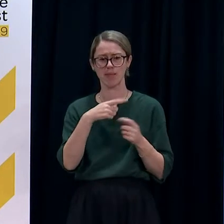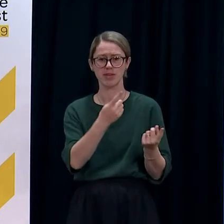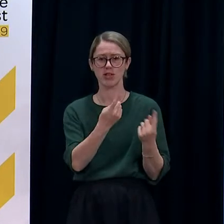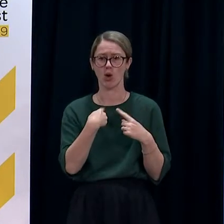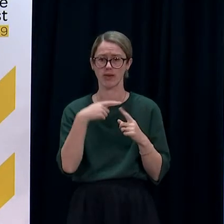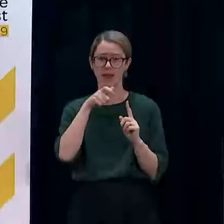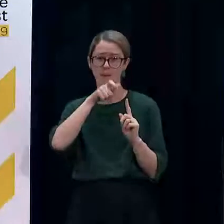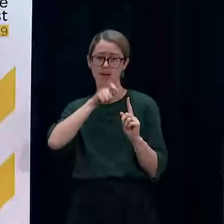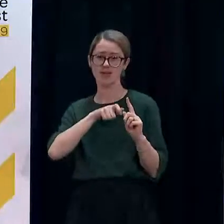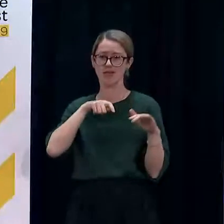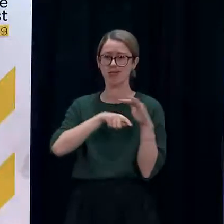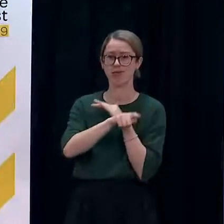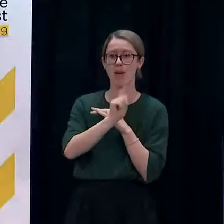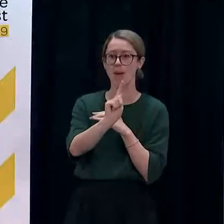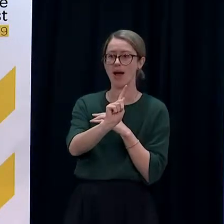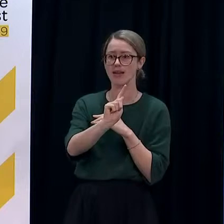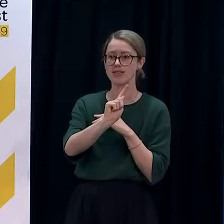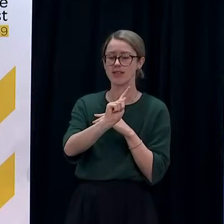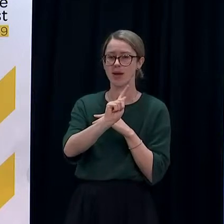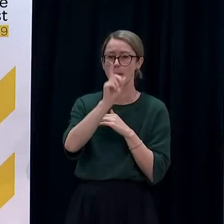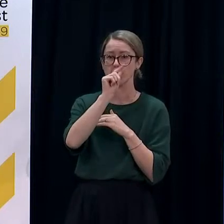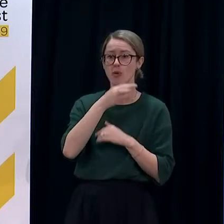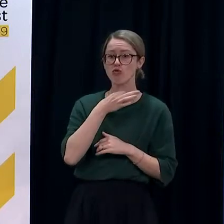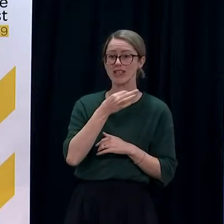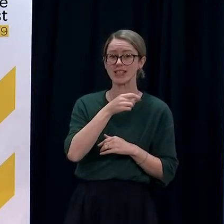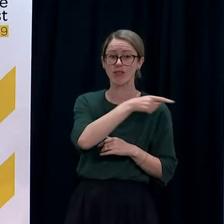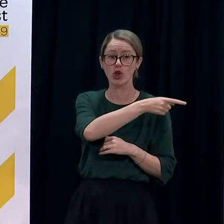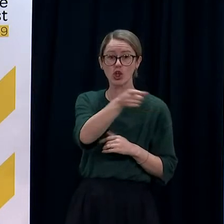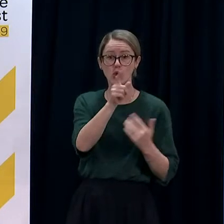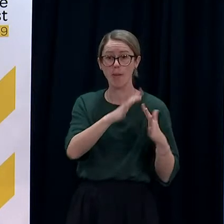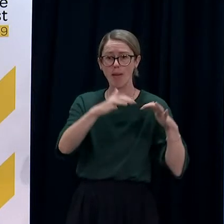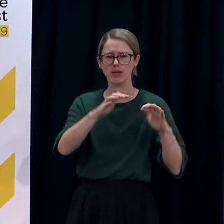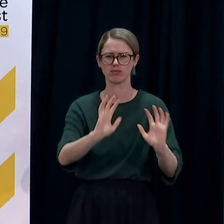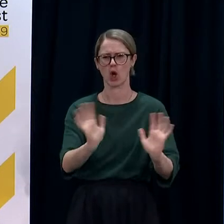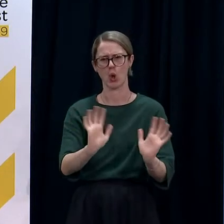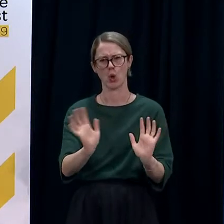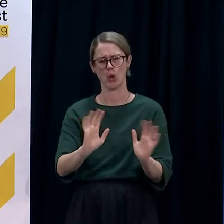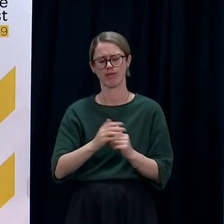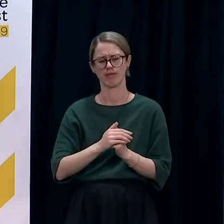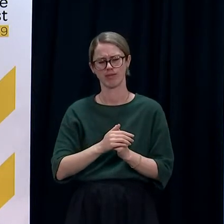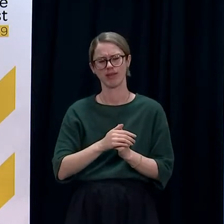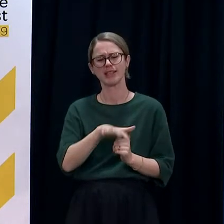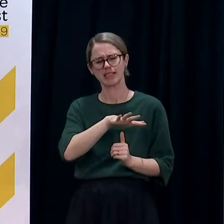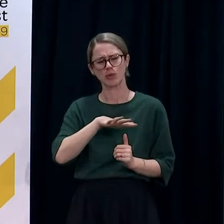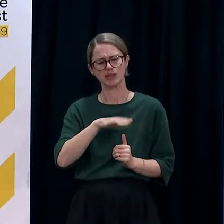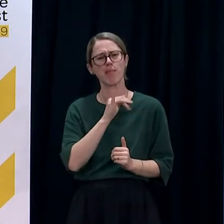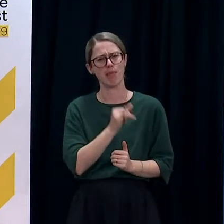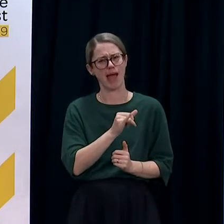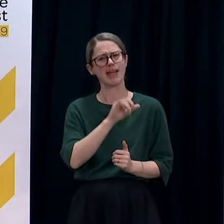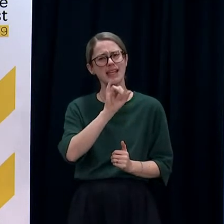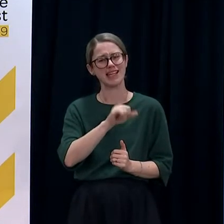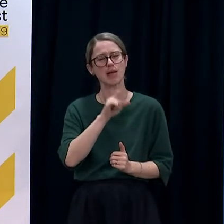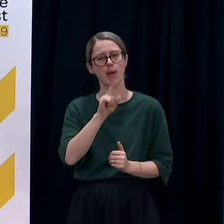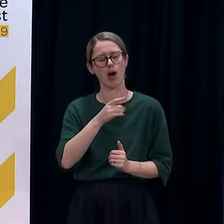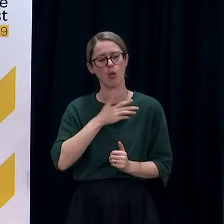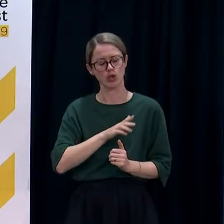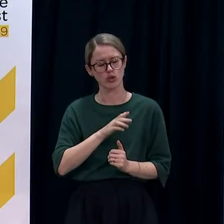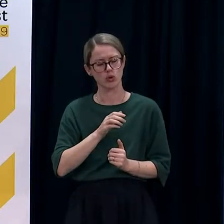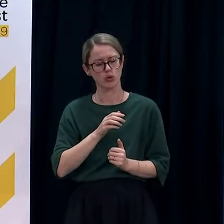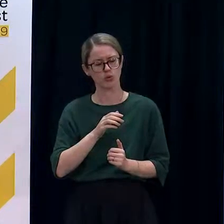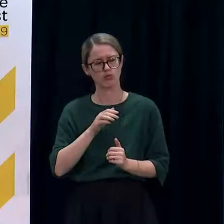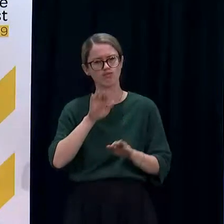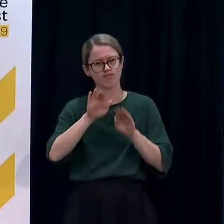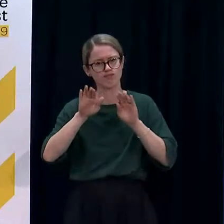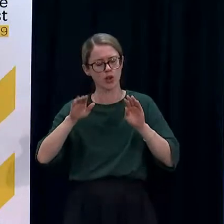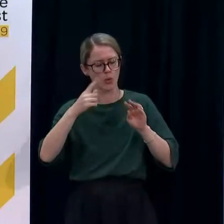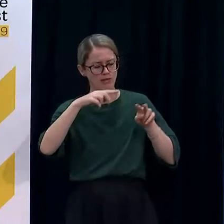no risk to public safety from what has happened here. It doesn't make what happened here right, but I do want to reassure people we've gone back over that